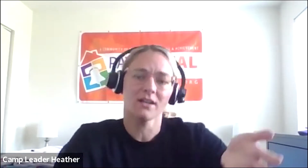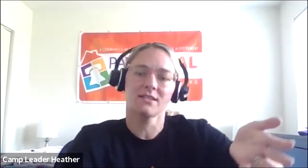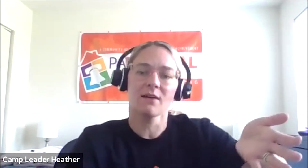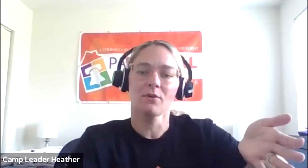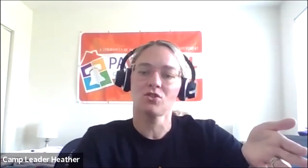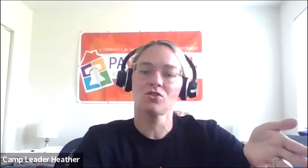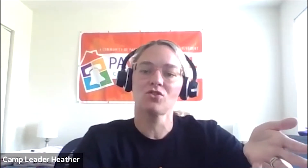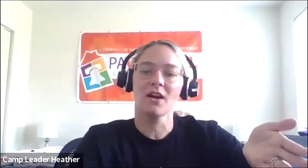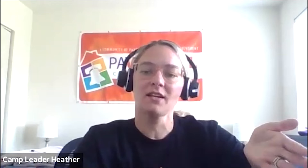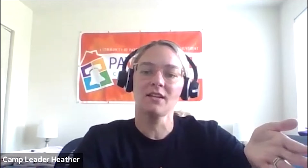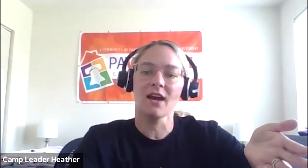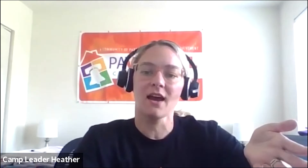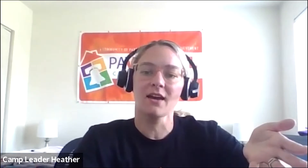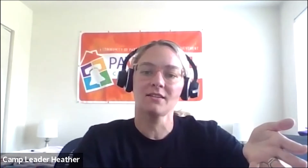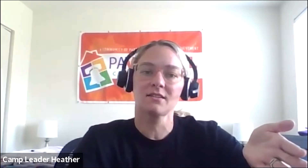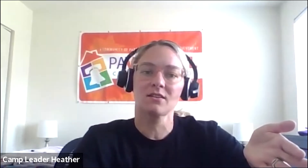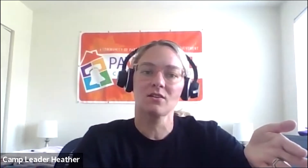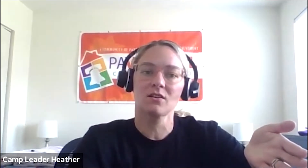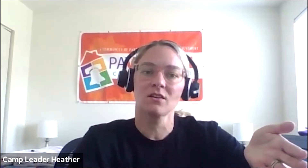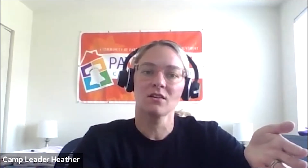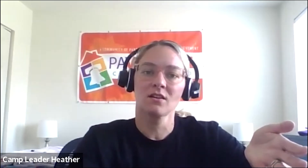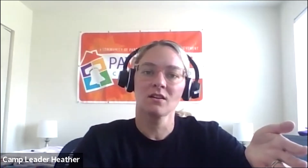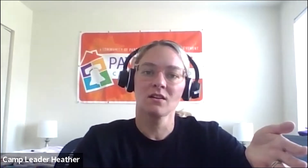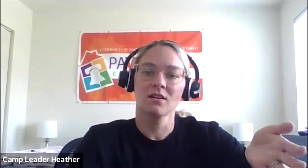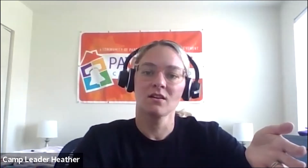that what you're trying to ask?